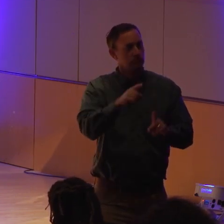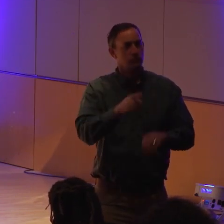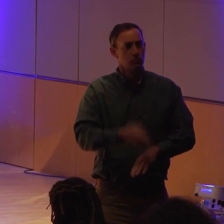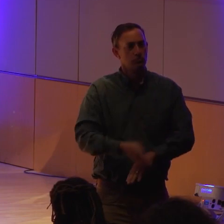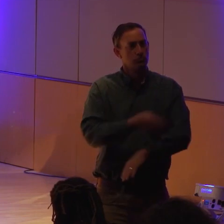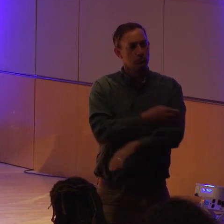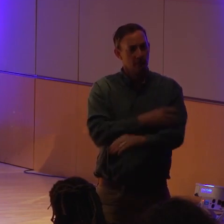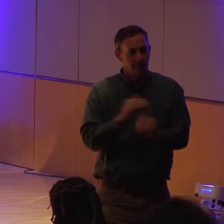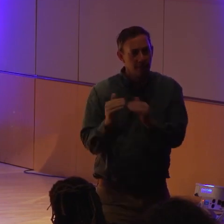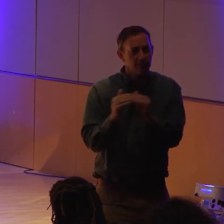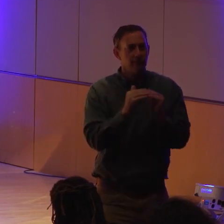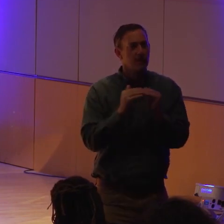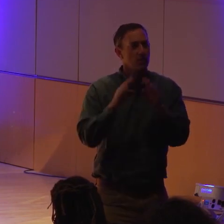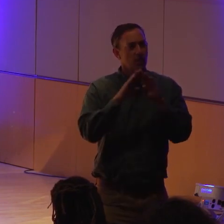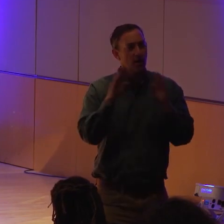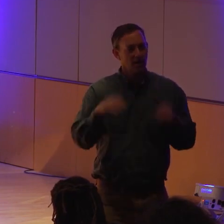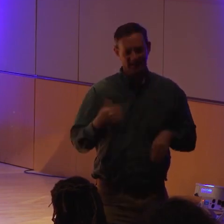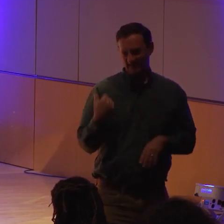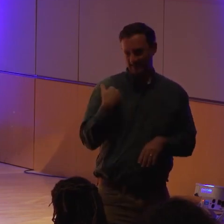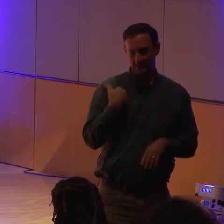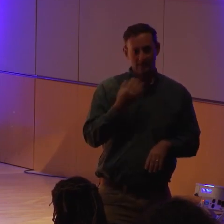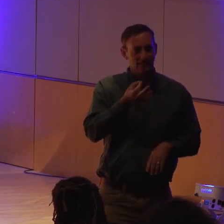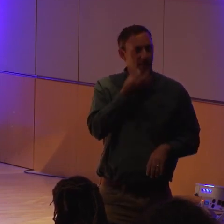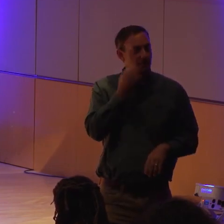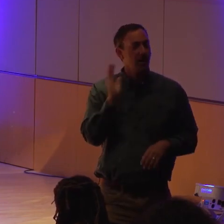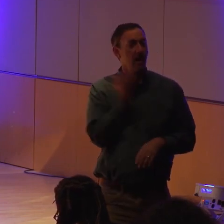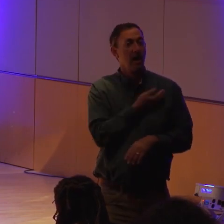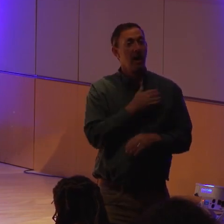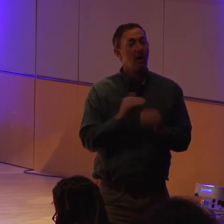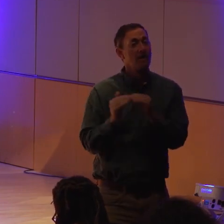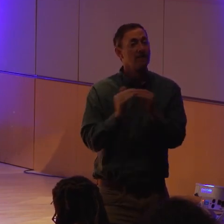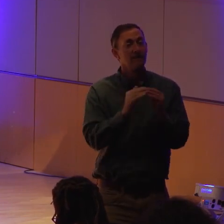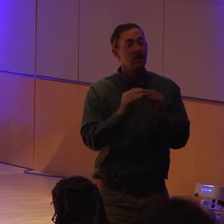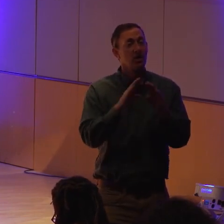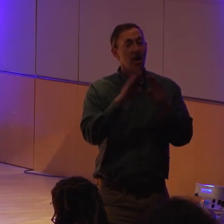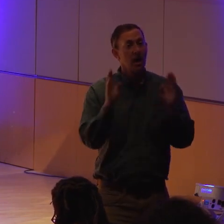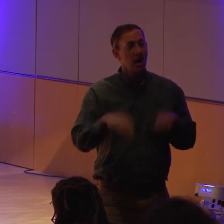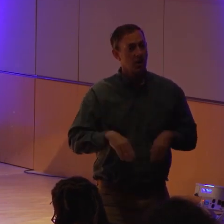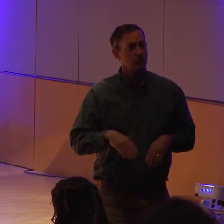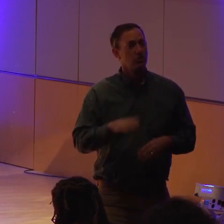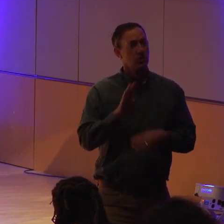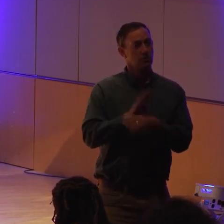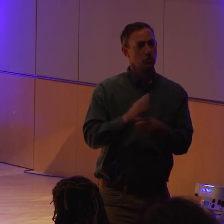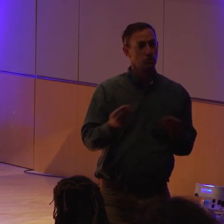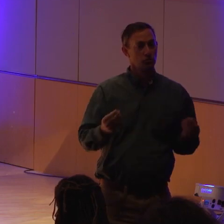fair housing. This past April, our Fair Housing and Commercial Property Division